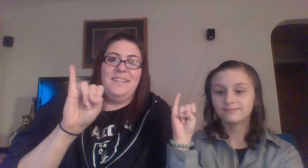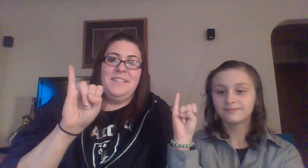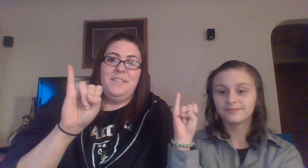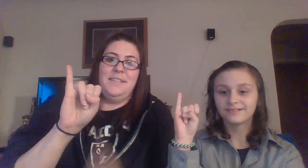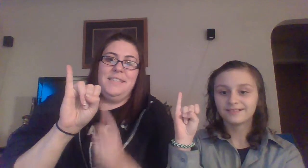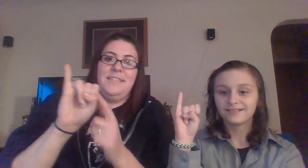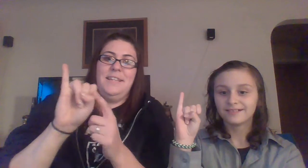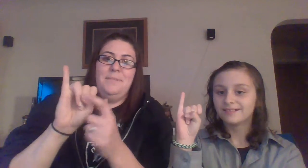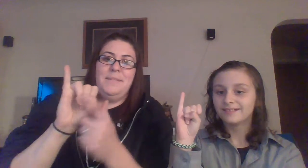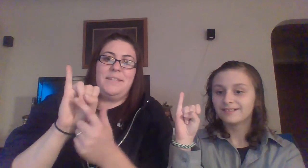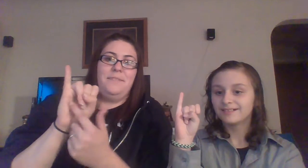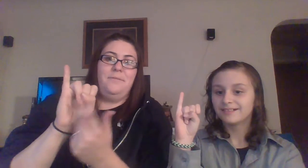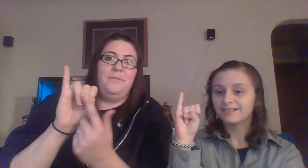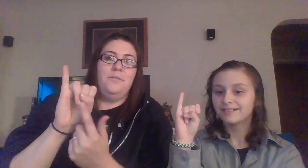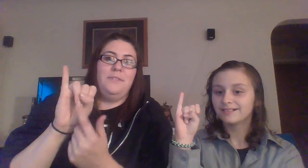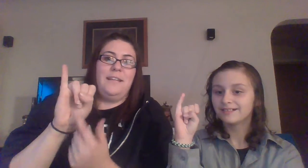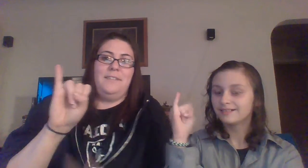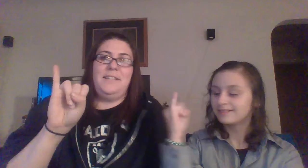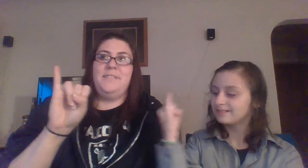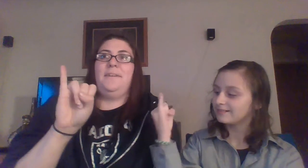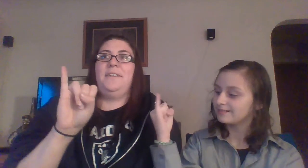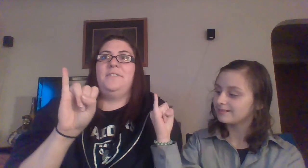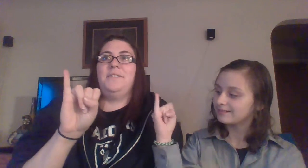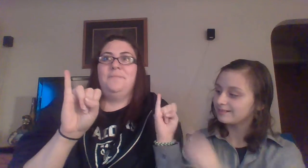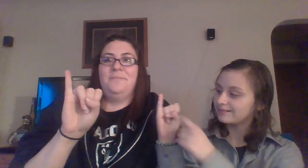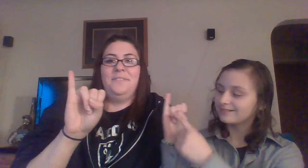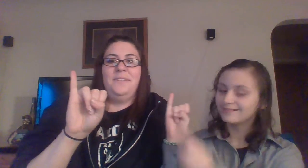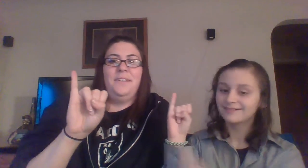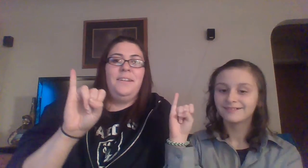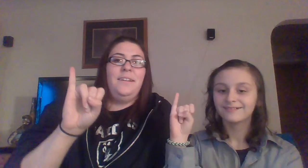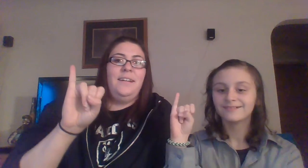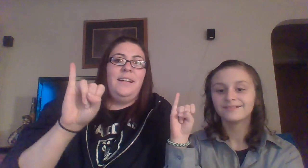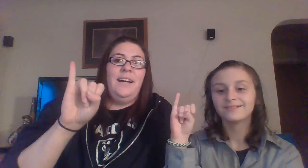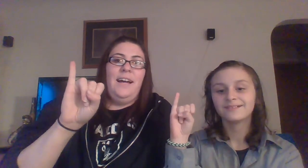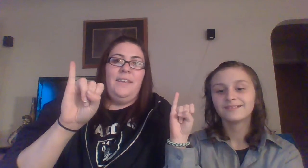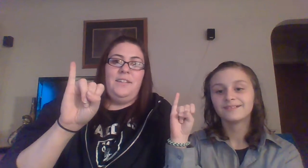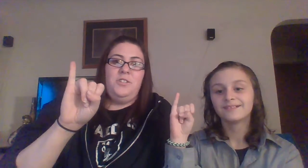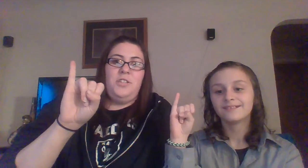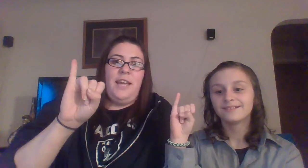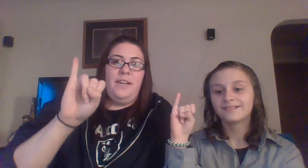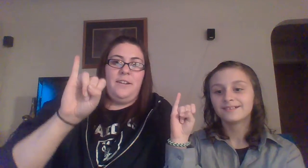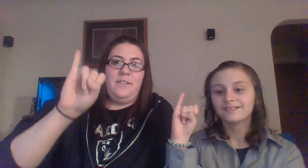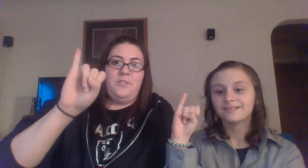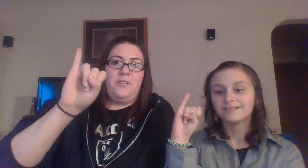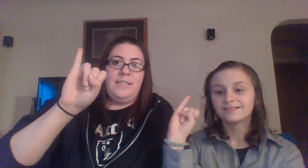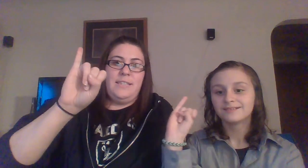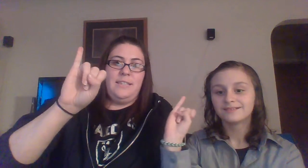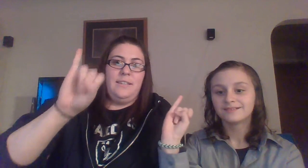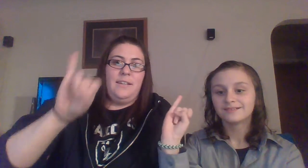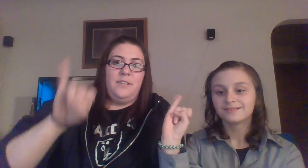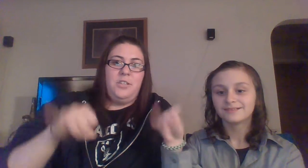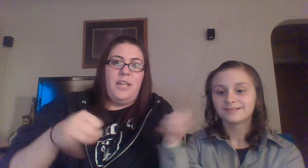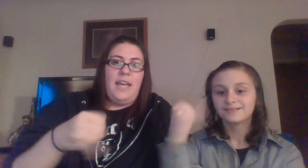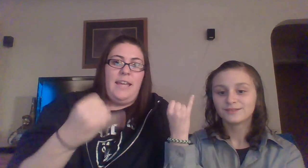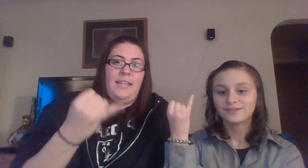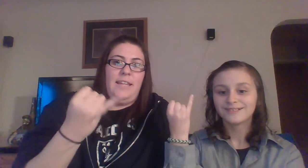So this thumb is going to hold down these fingers. And then J, you're going to trace the letter J in the